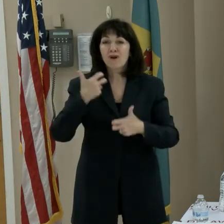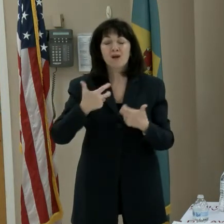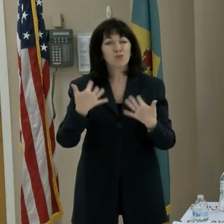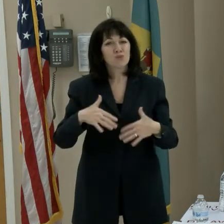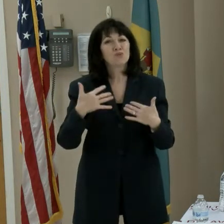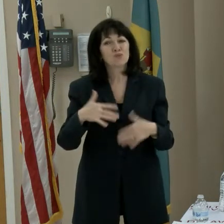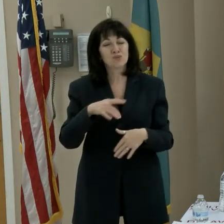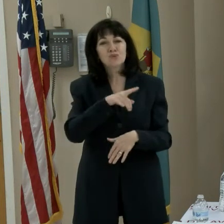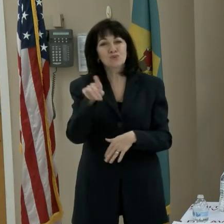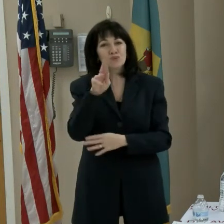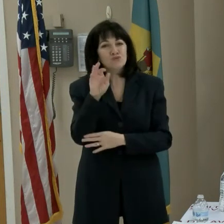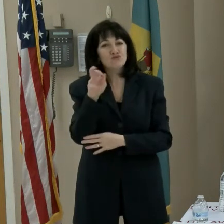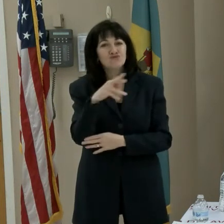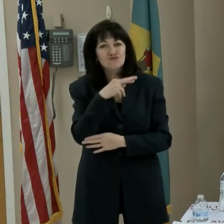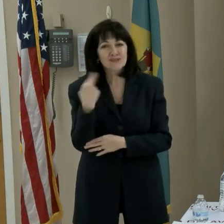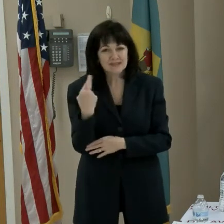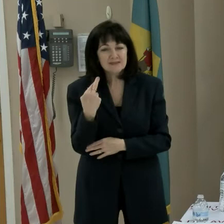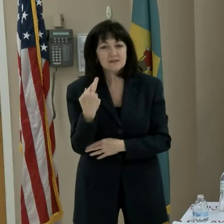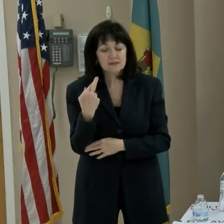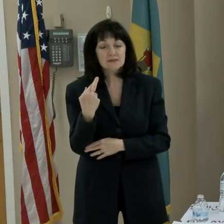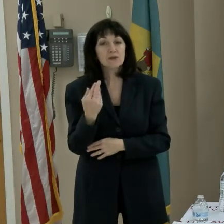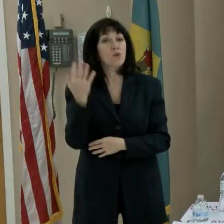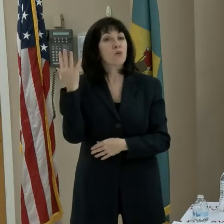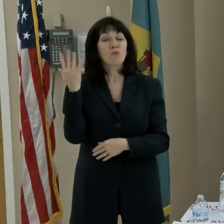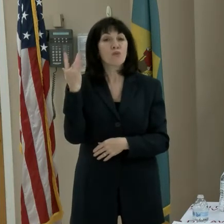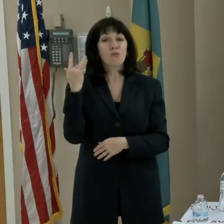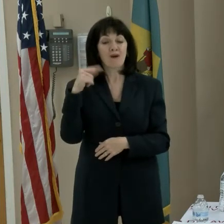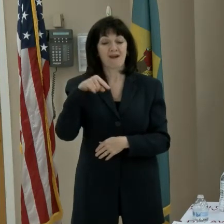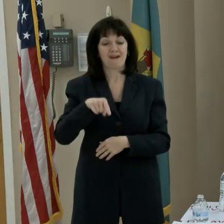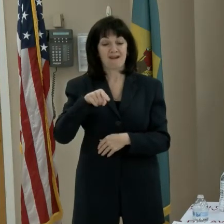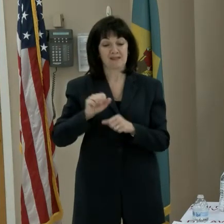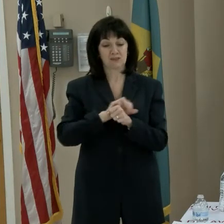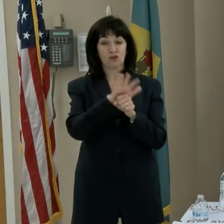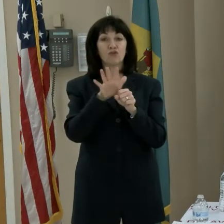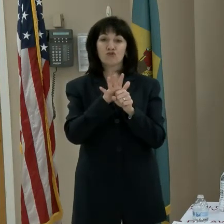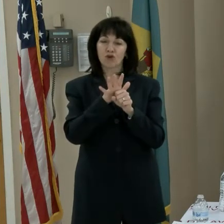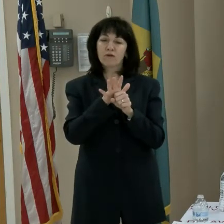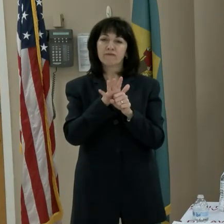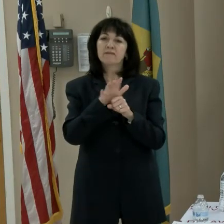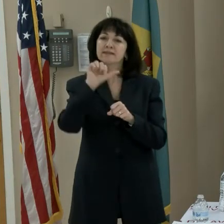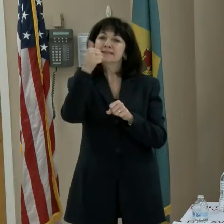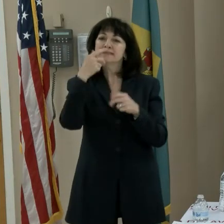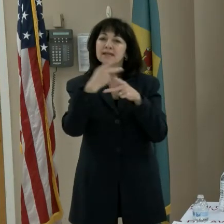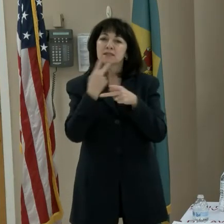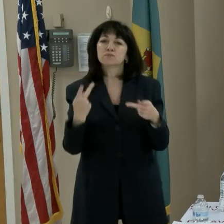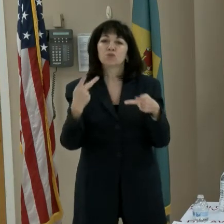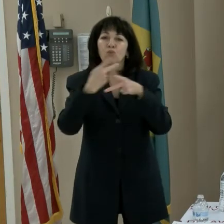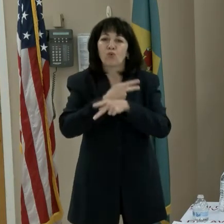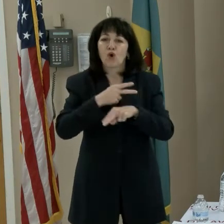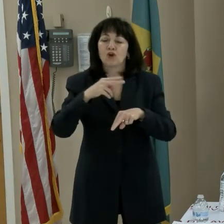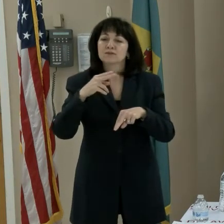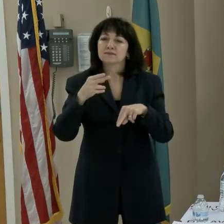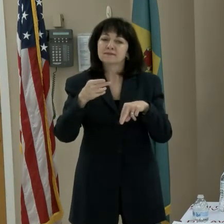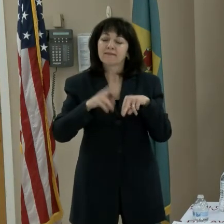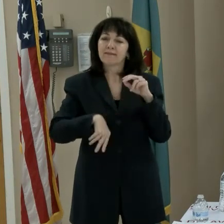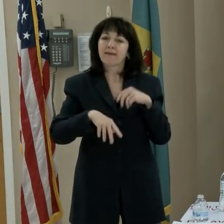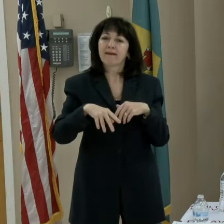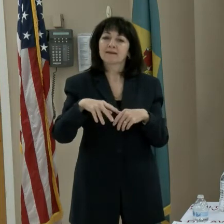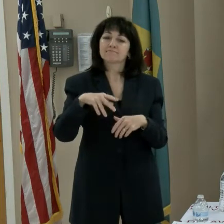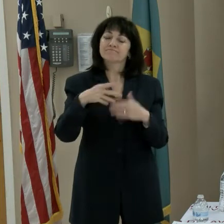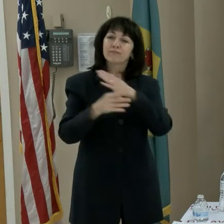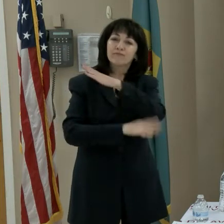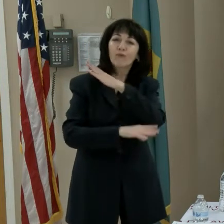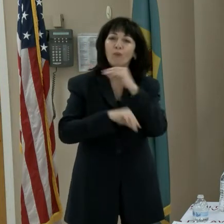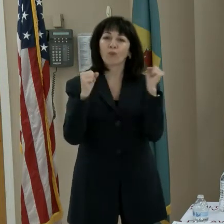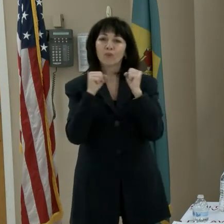why. The coronavirus is 10 times more deadly than the seasonal flu. And for most of us, it'll feel very different. If